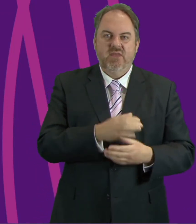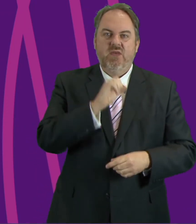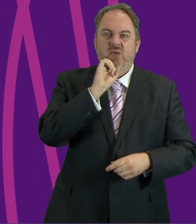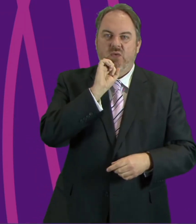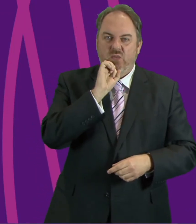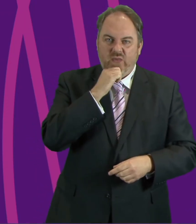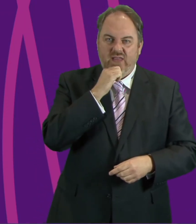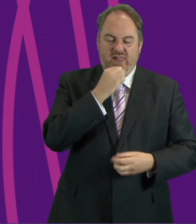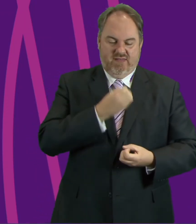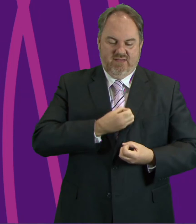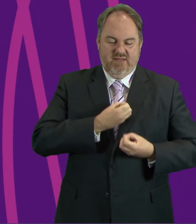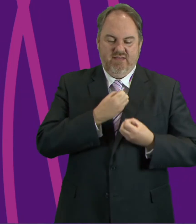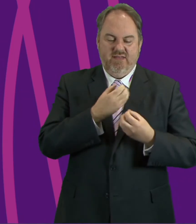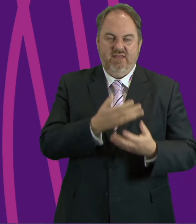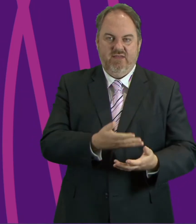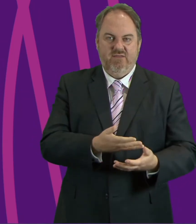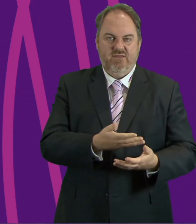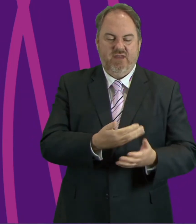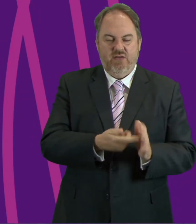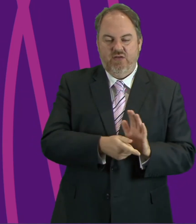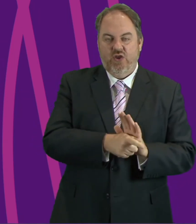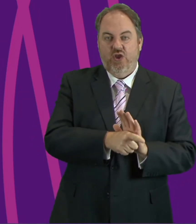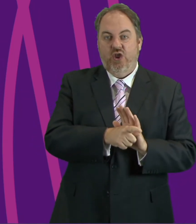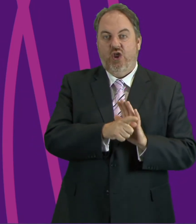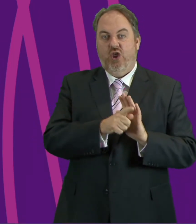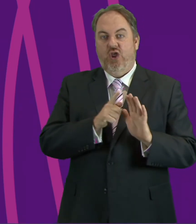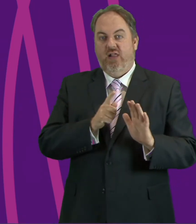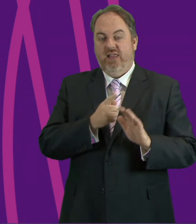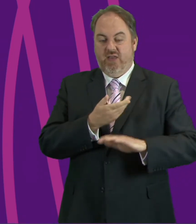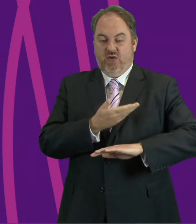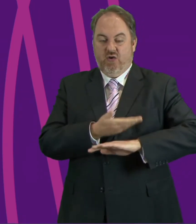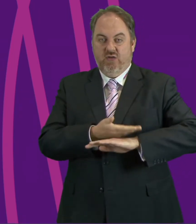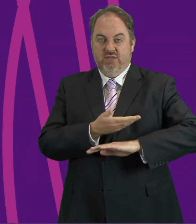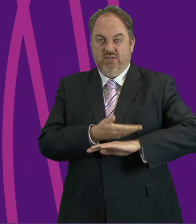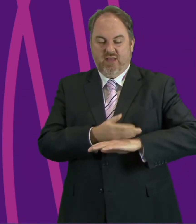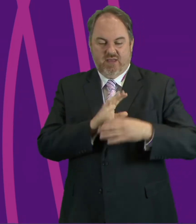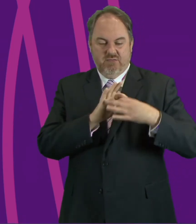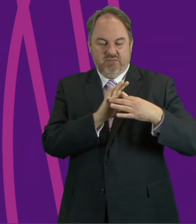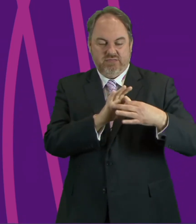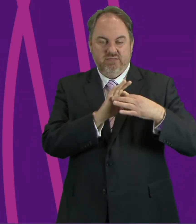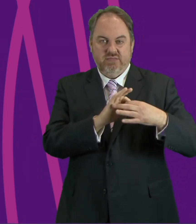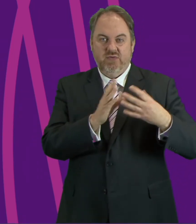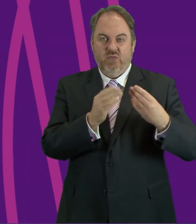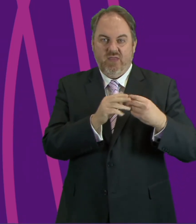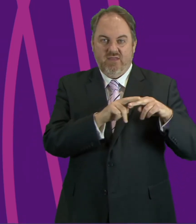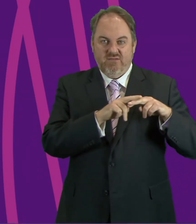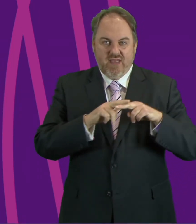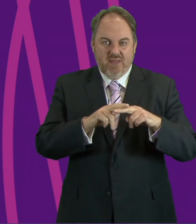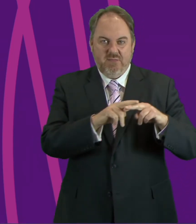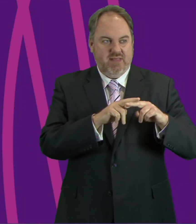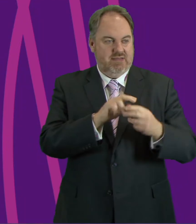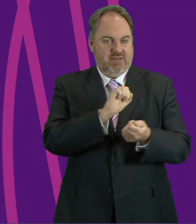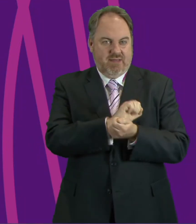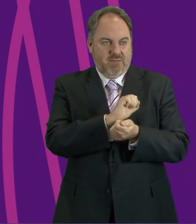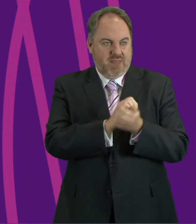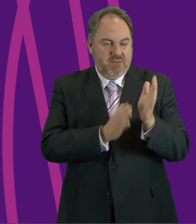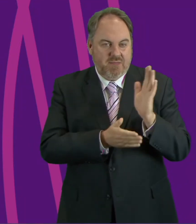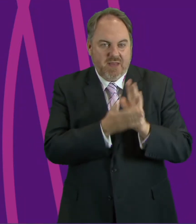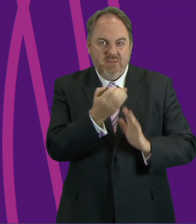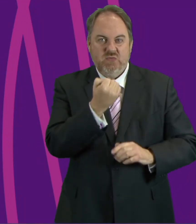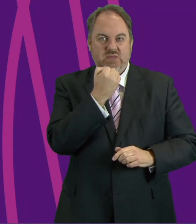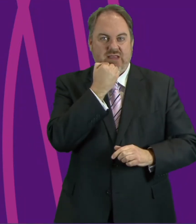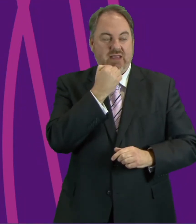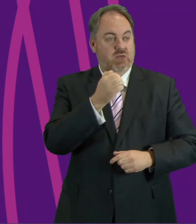early engagement with families, to keeping families informed on a regular basis, to taking their